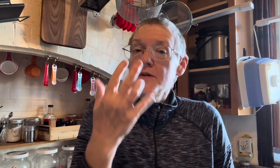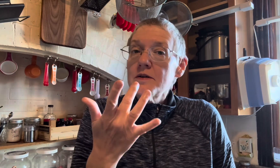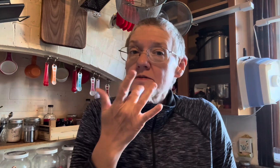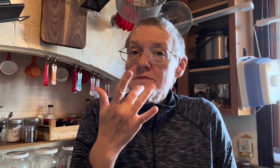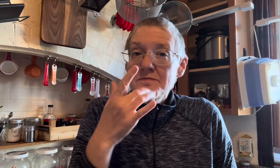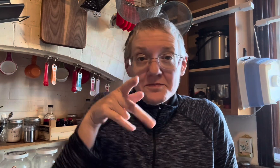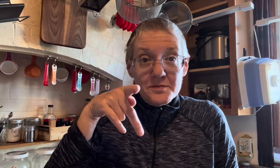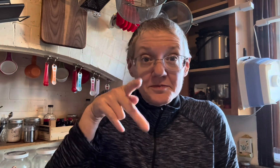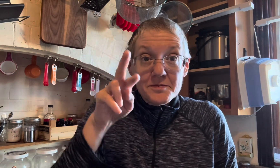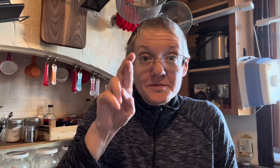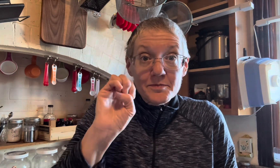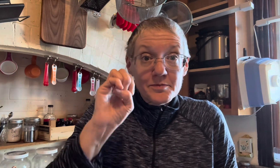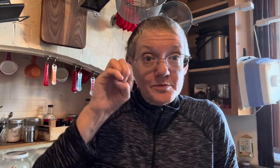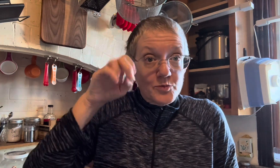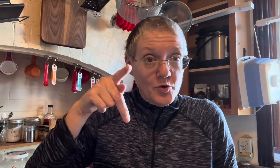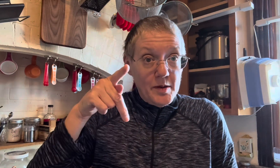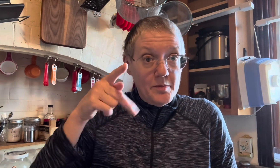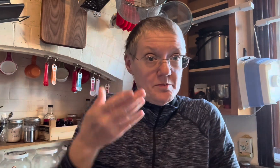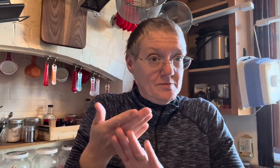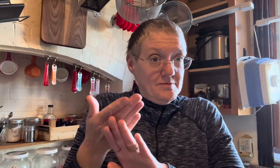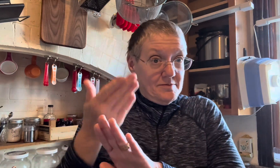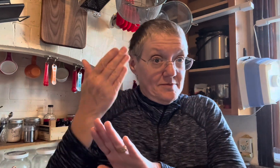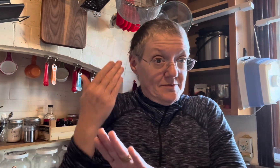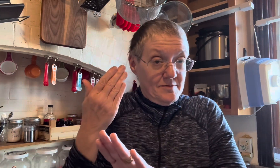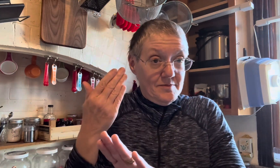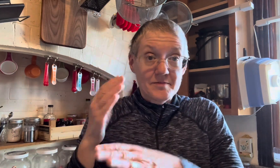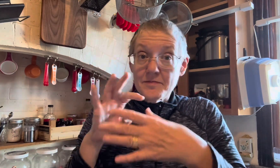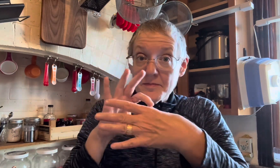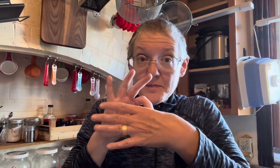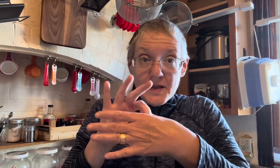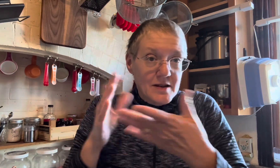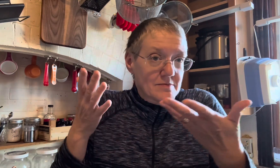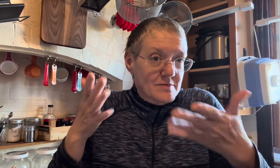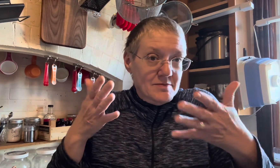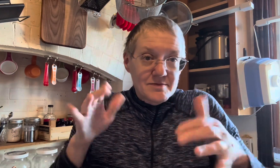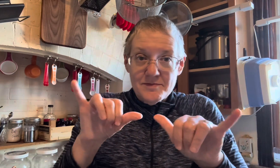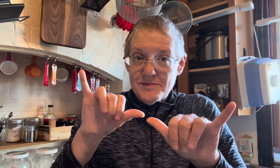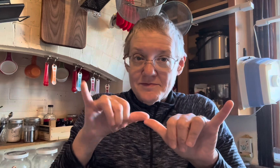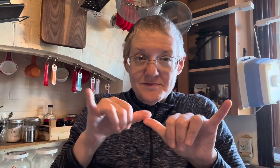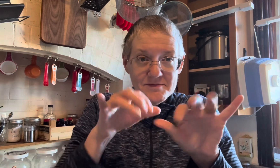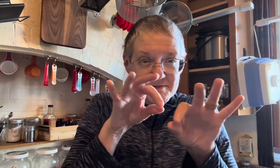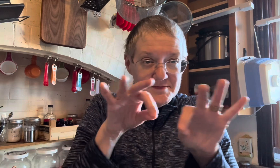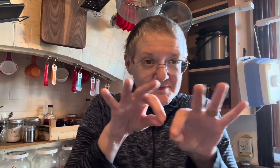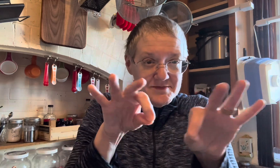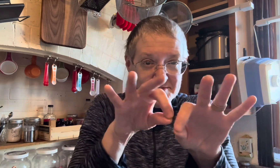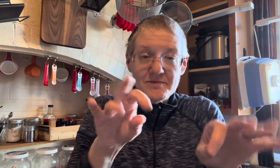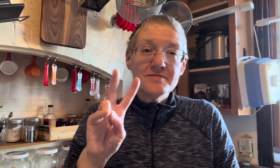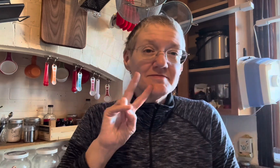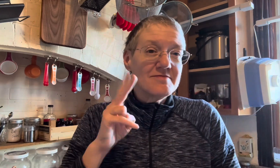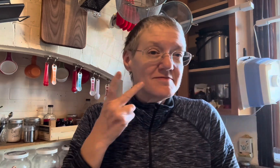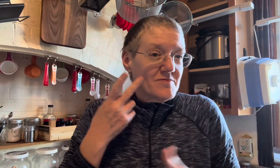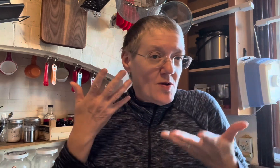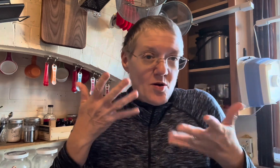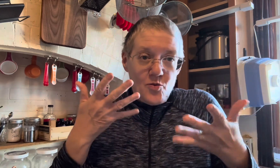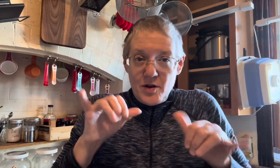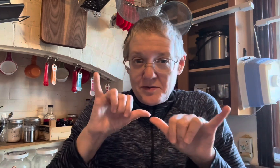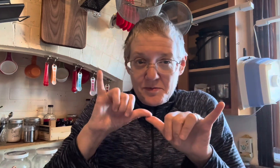So that's the reason I like to prep ahead of time. The meat was already measured and baggied up and weighed.